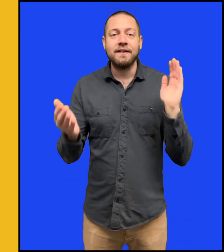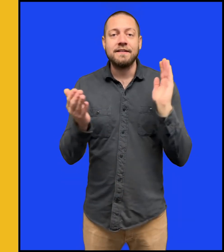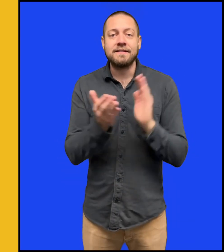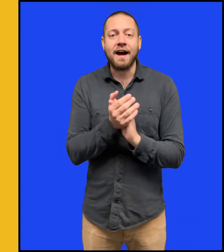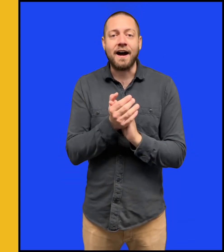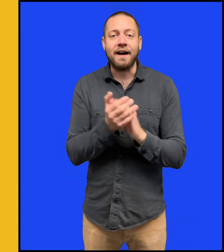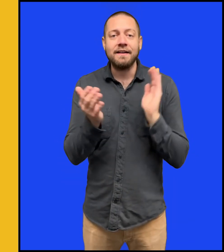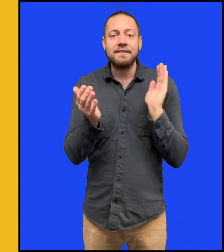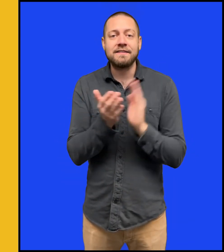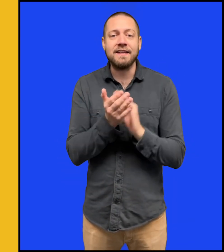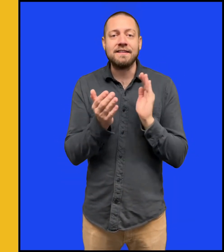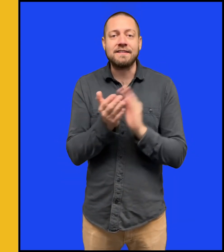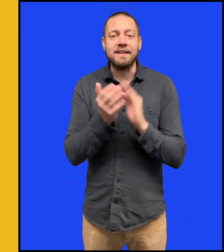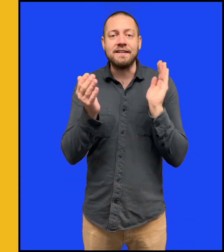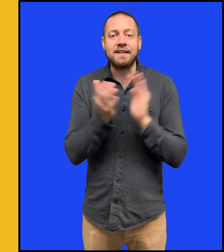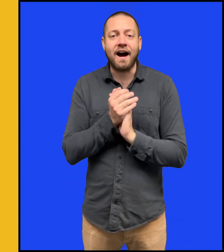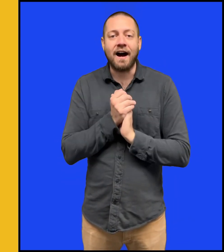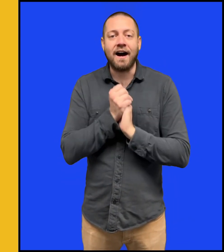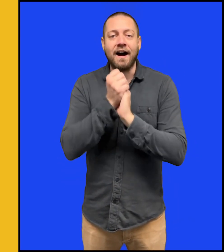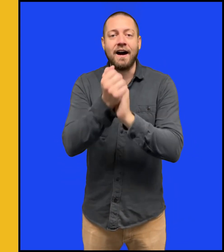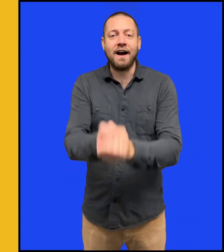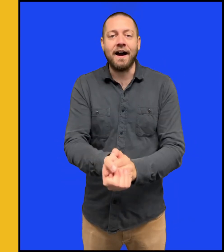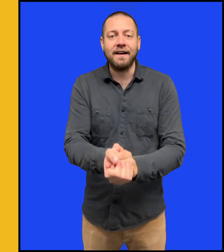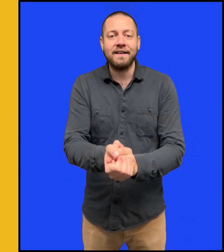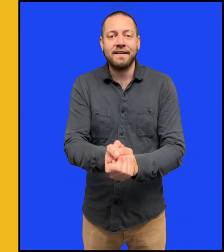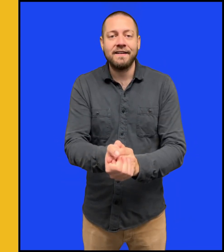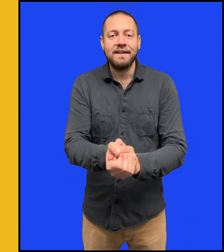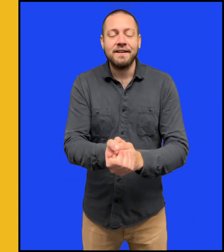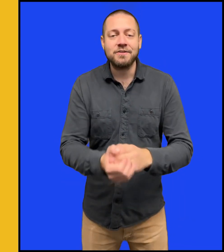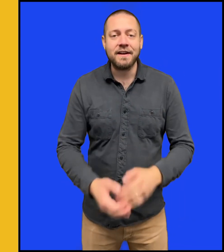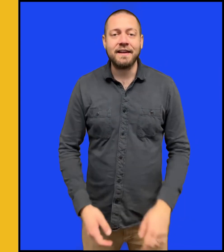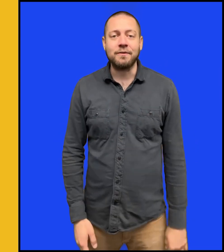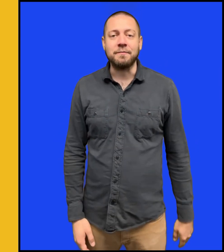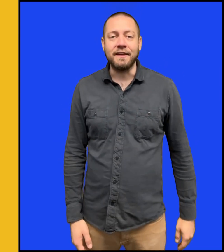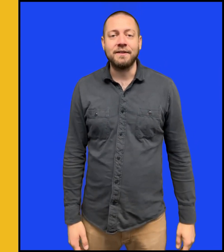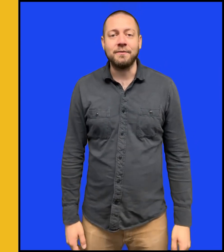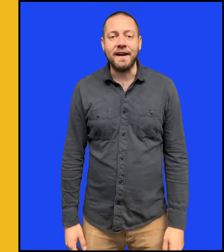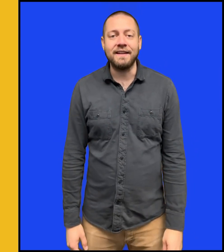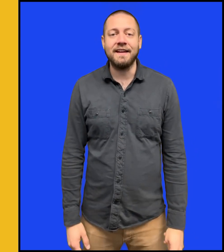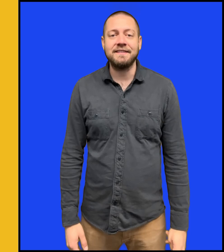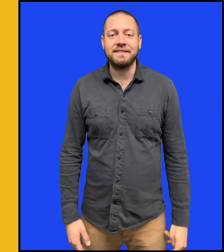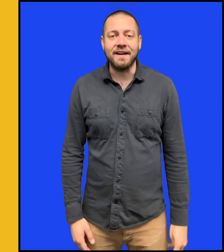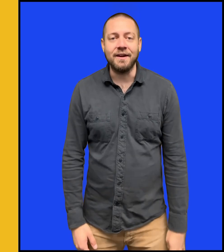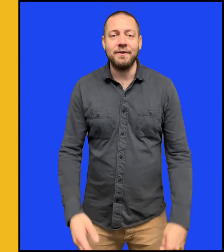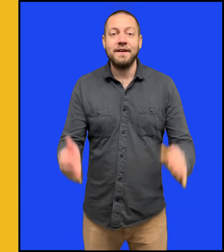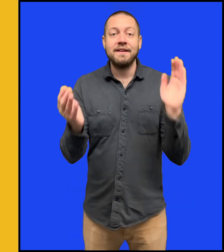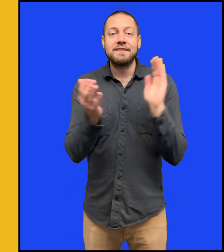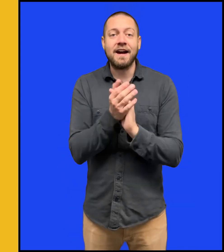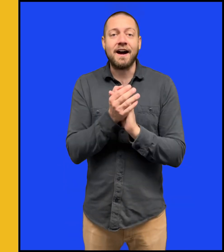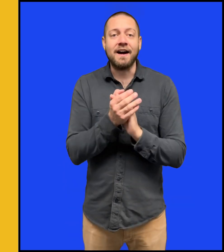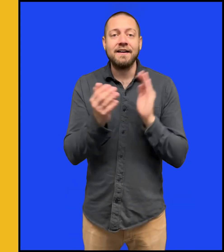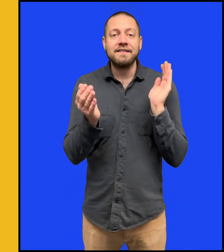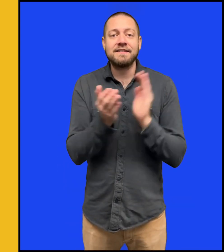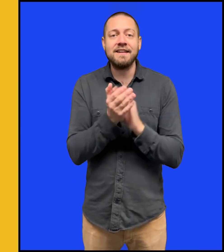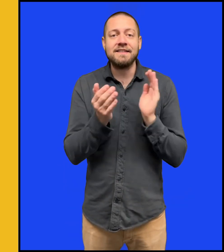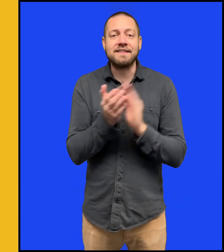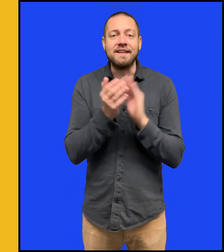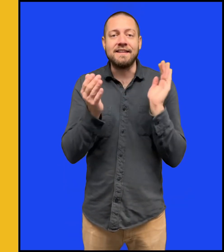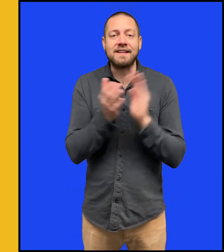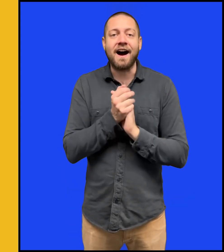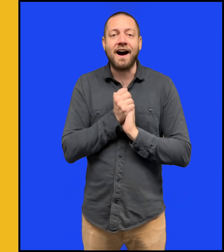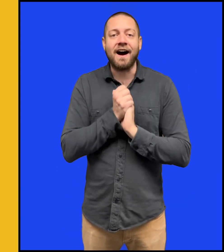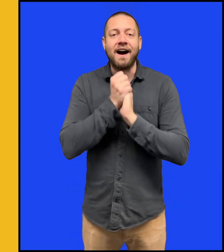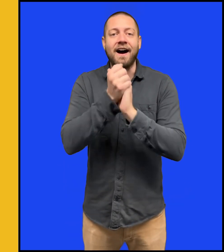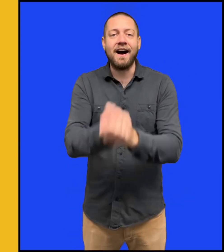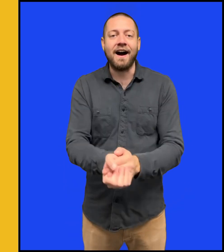go. Ta, ti, ti, ta. Try it again with me. Ready, let's go. Ta, ti,